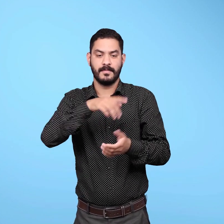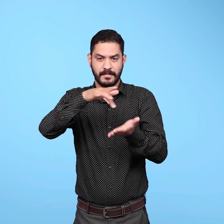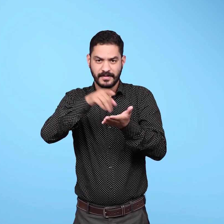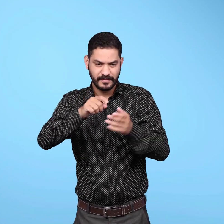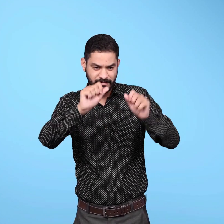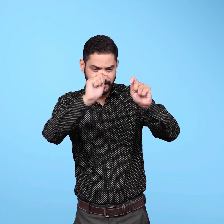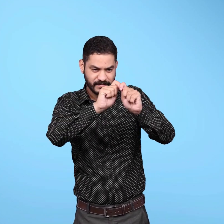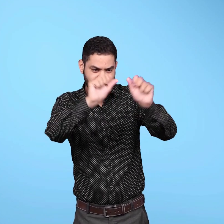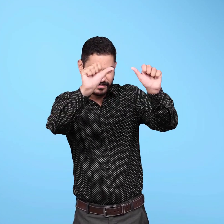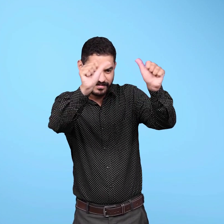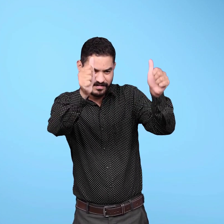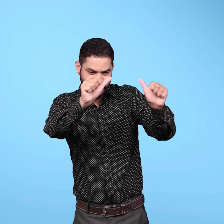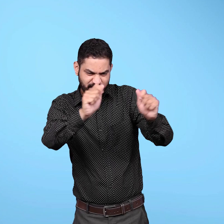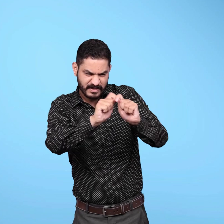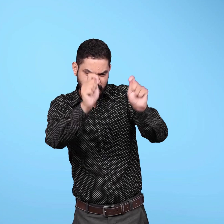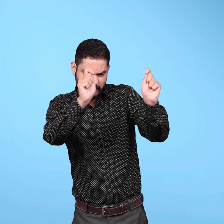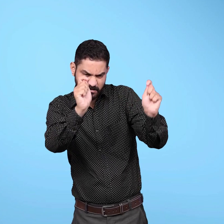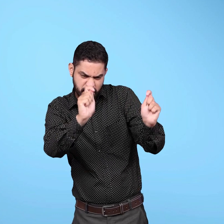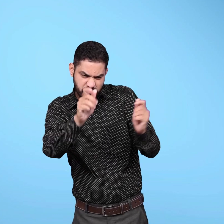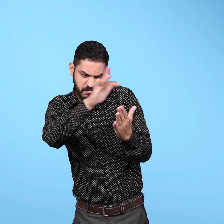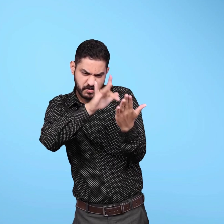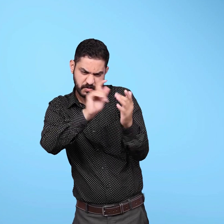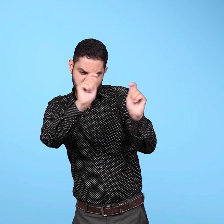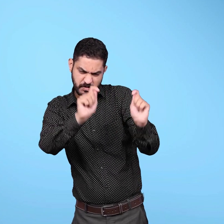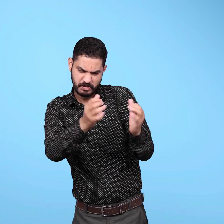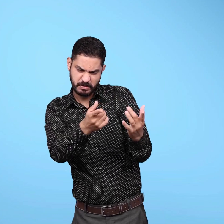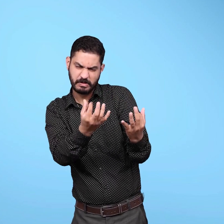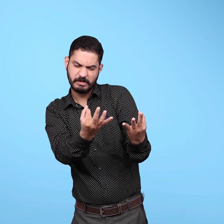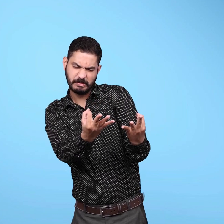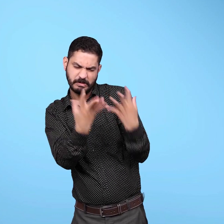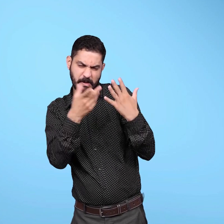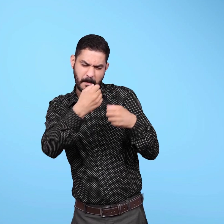Mathura was also a center where some extremely fine sculpture was produced.